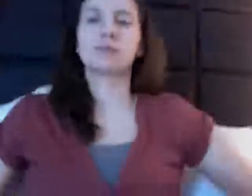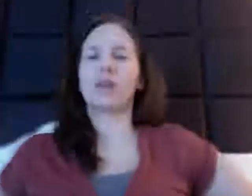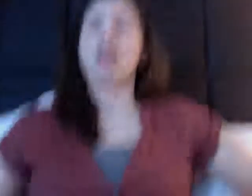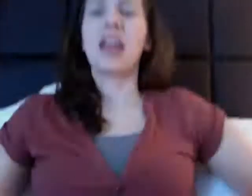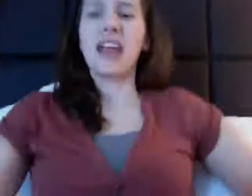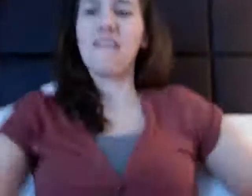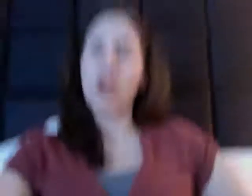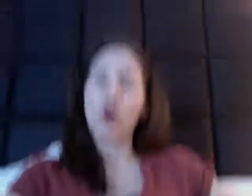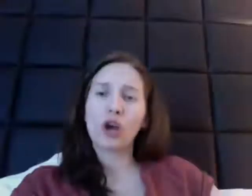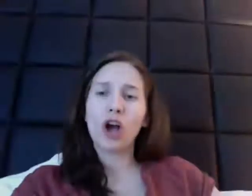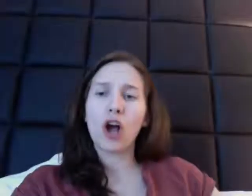If you're gone.